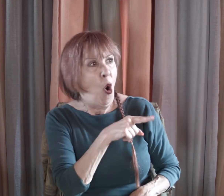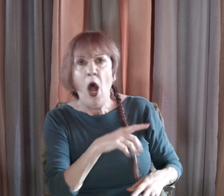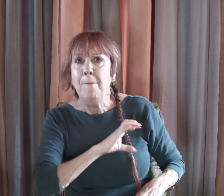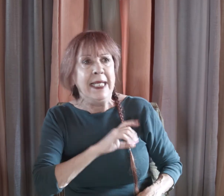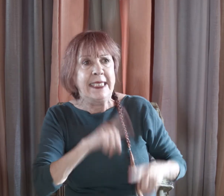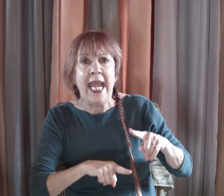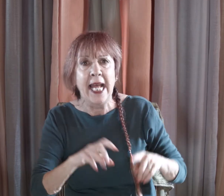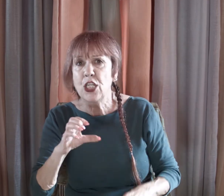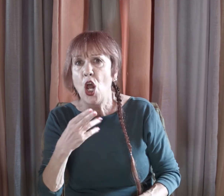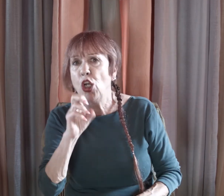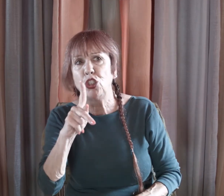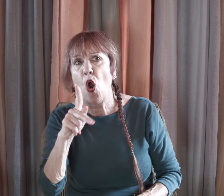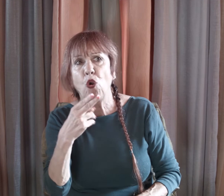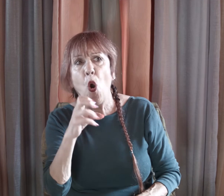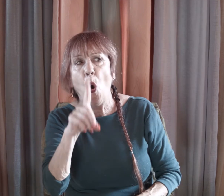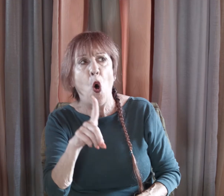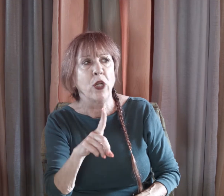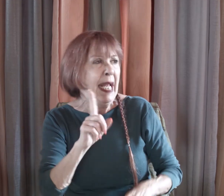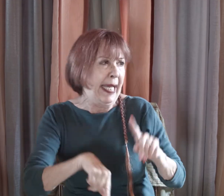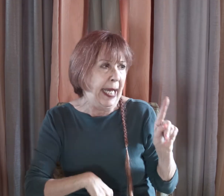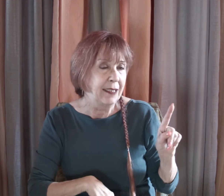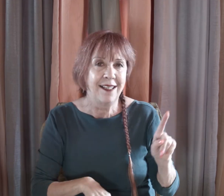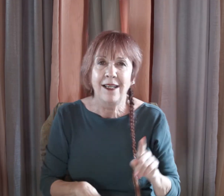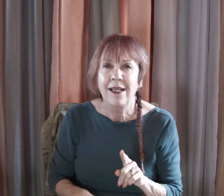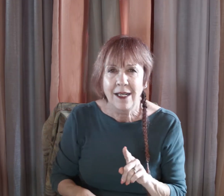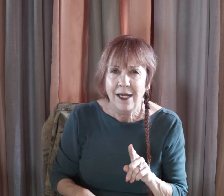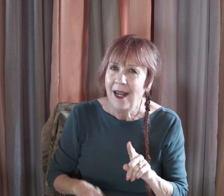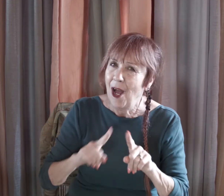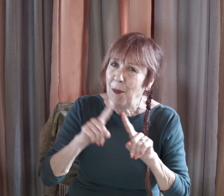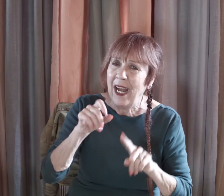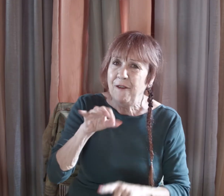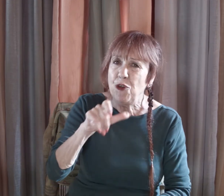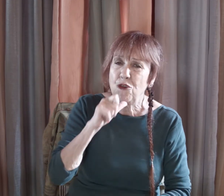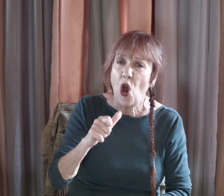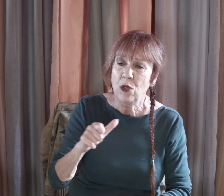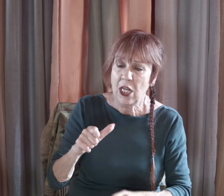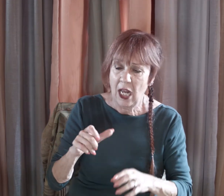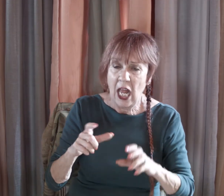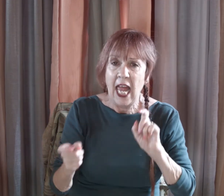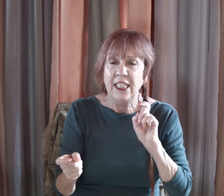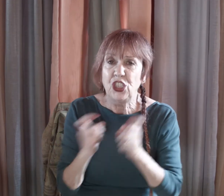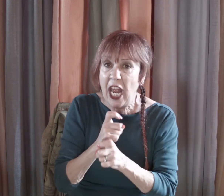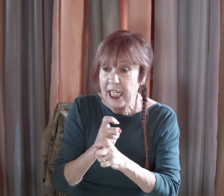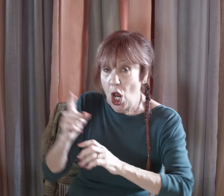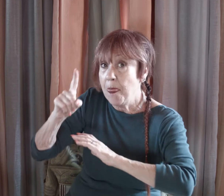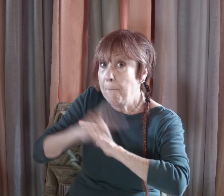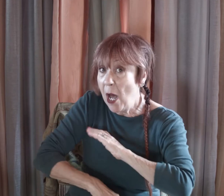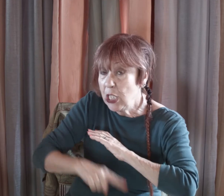say they can't do chokeholds. They just can't. But see, if you don't change the outcome for a cop who